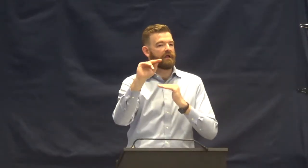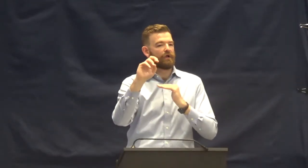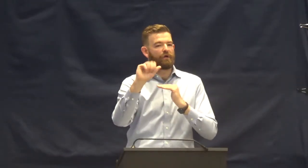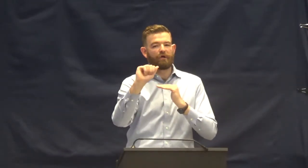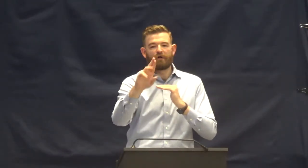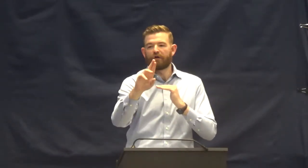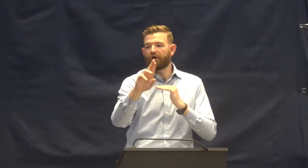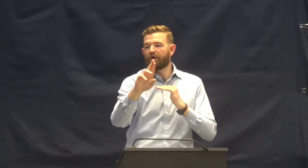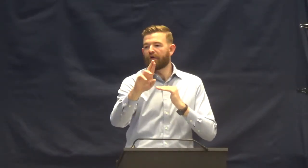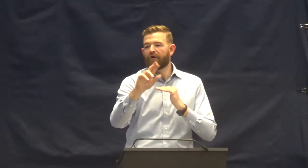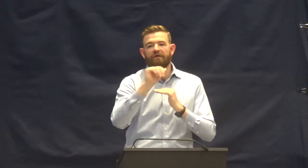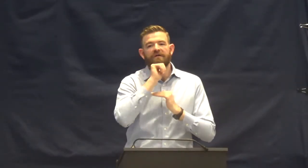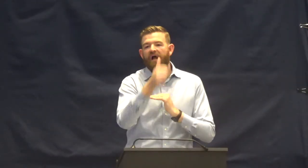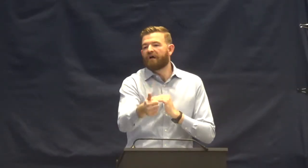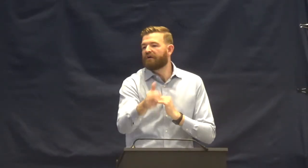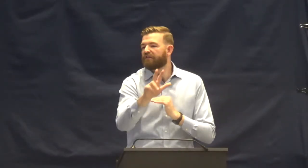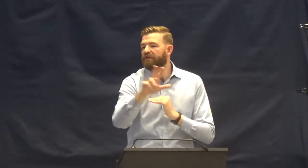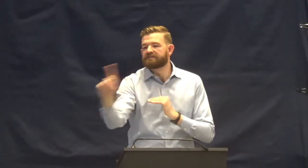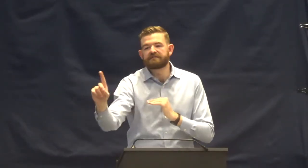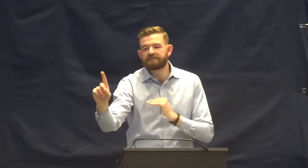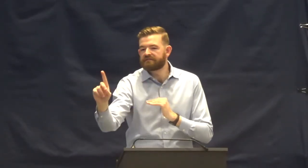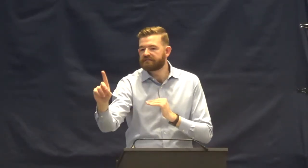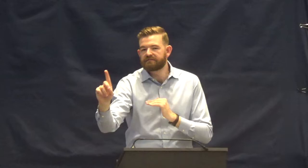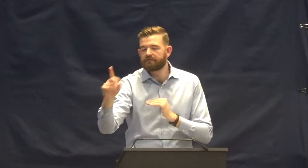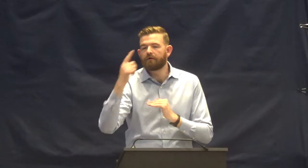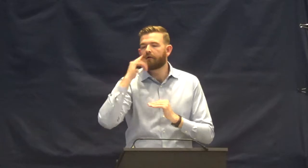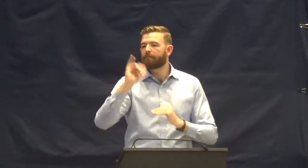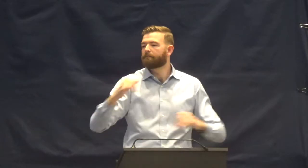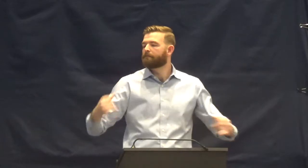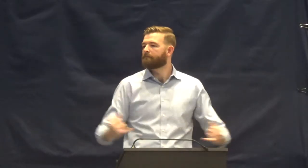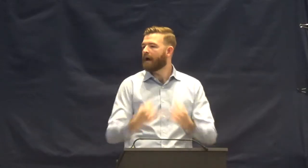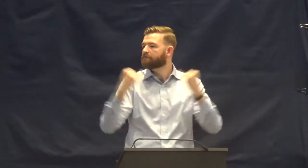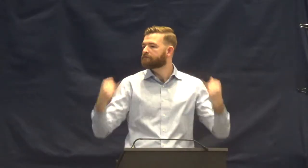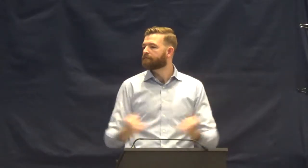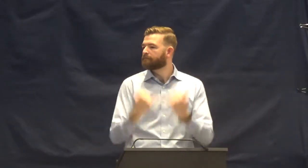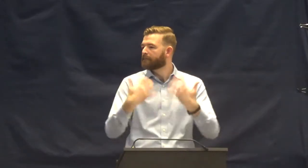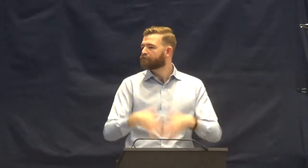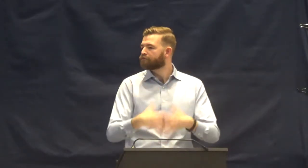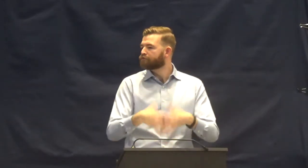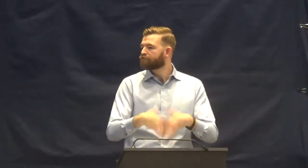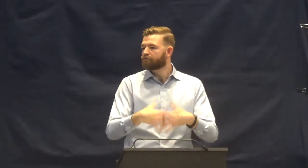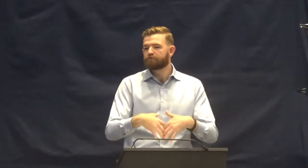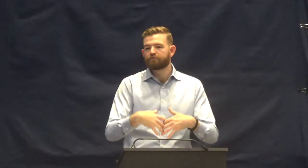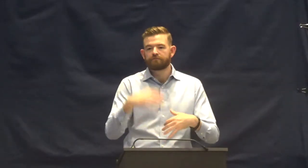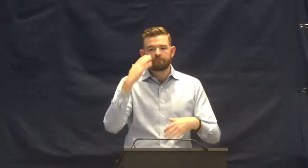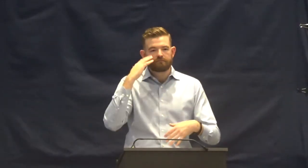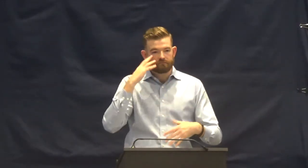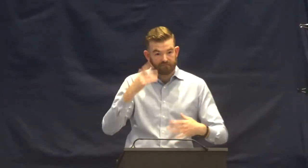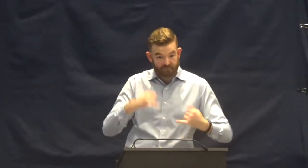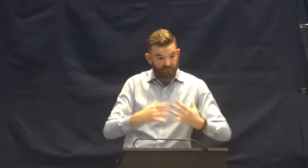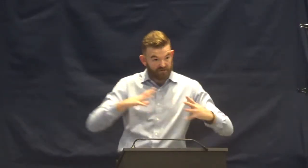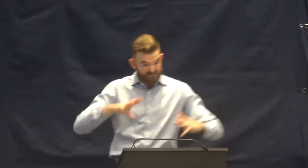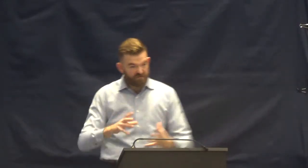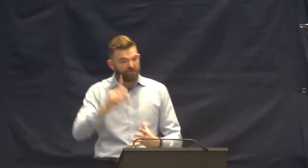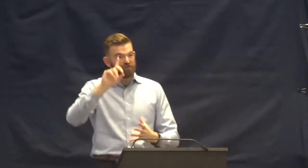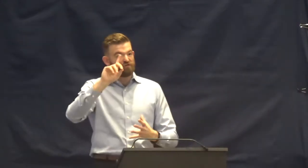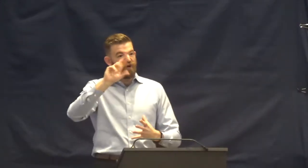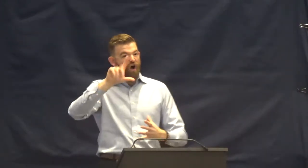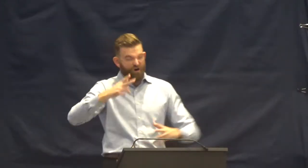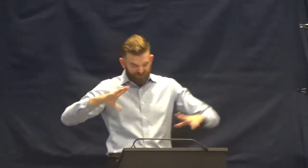they come into your mind in 3D, but they come out like a spaghetti factory.